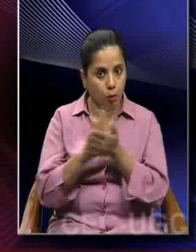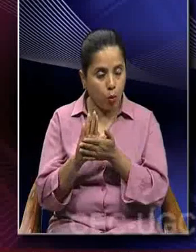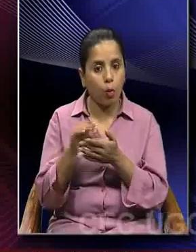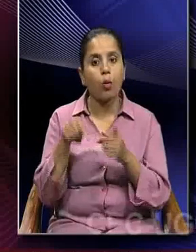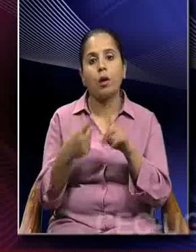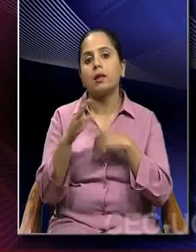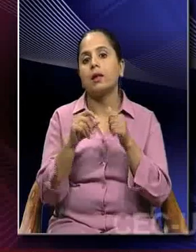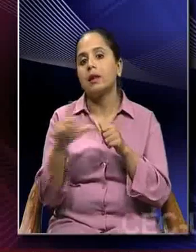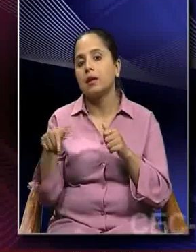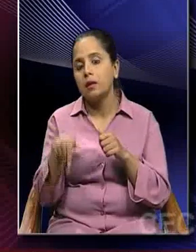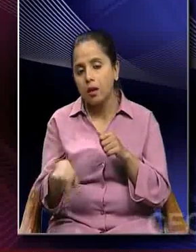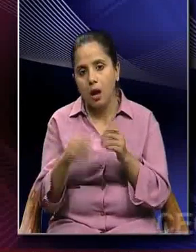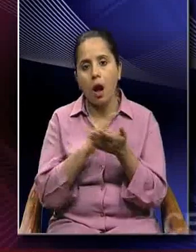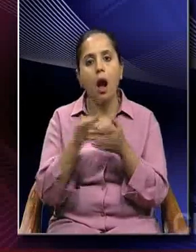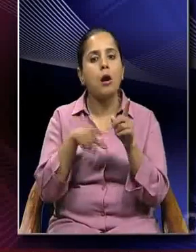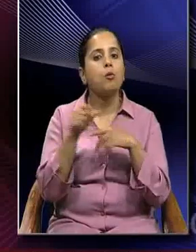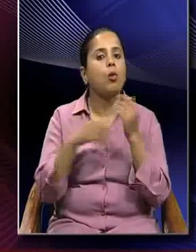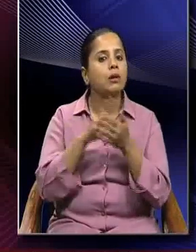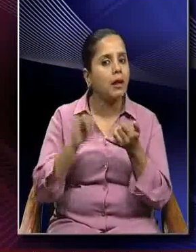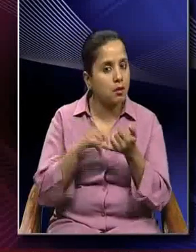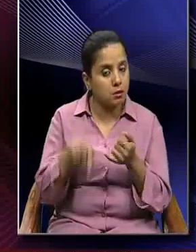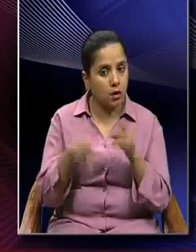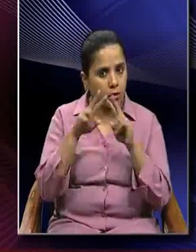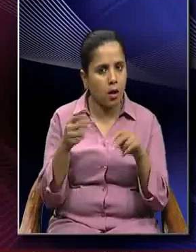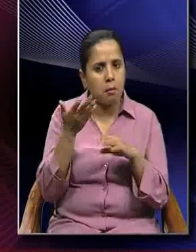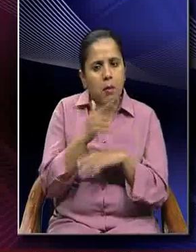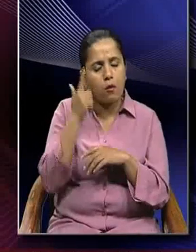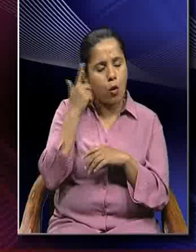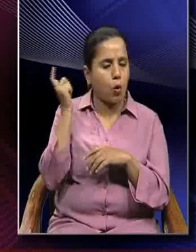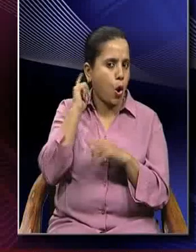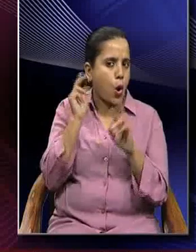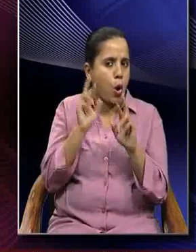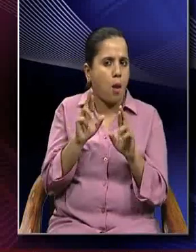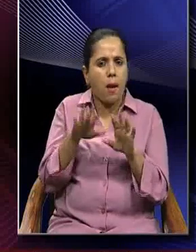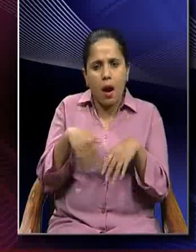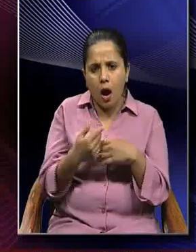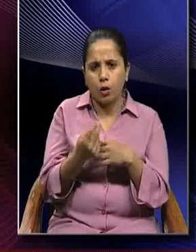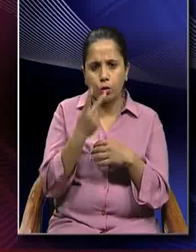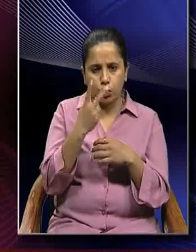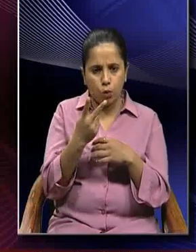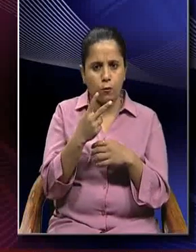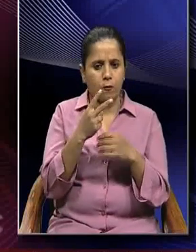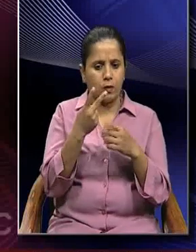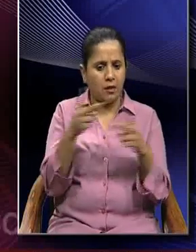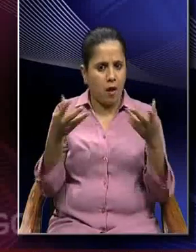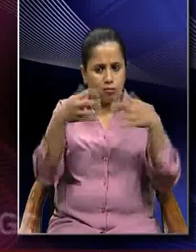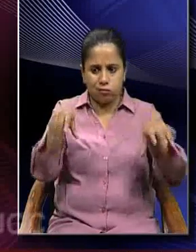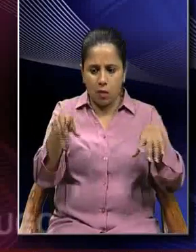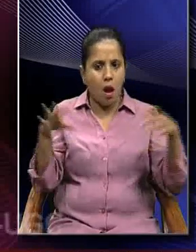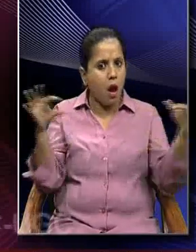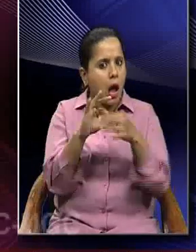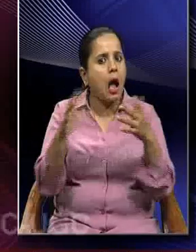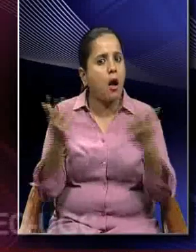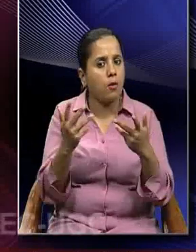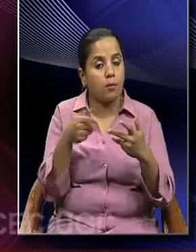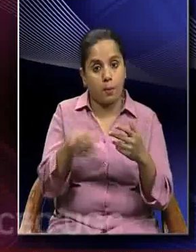proposition called hypothesis, which is a tentative presumption about how two variables are related, and this hypothesis